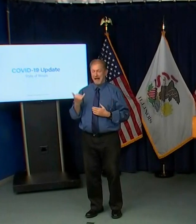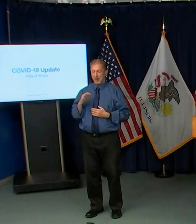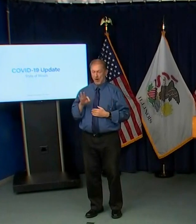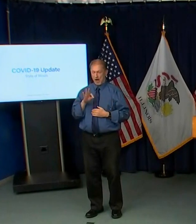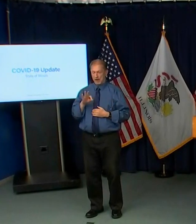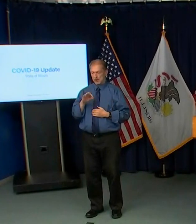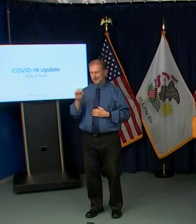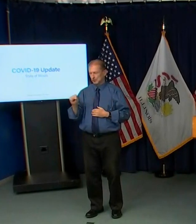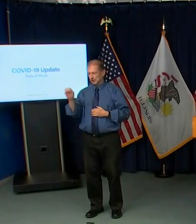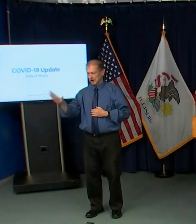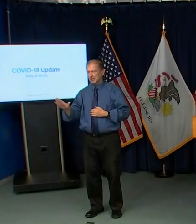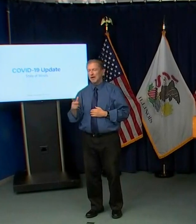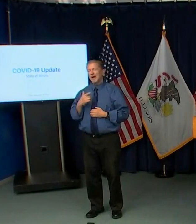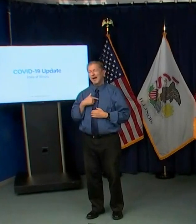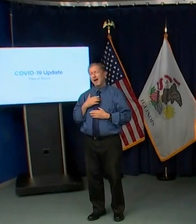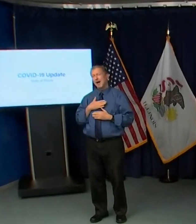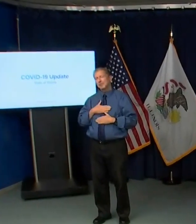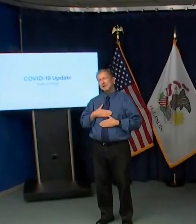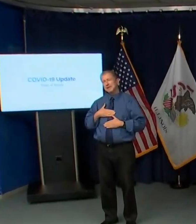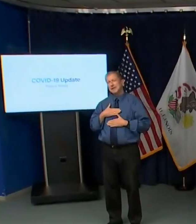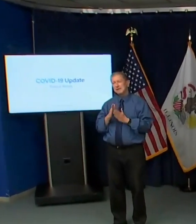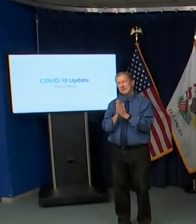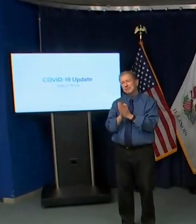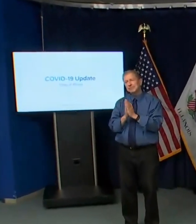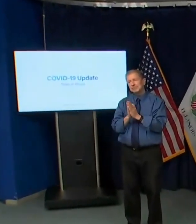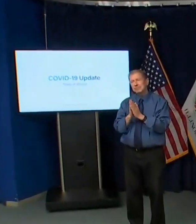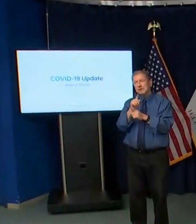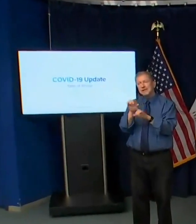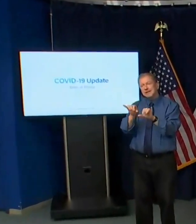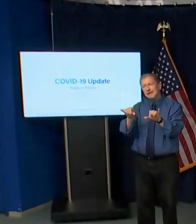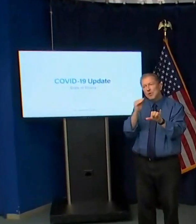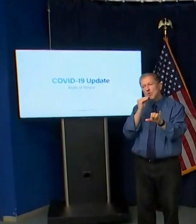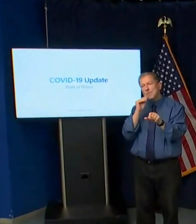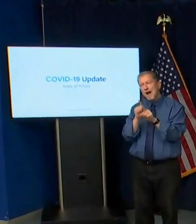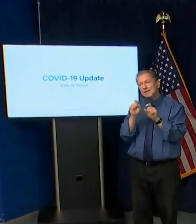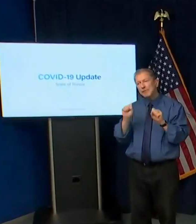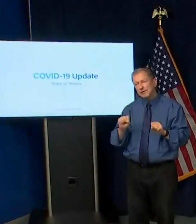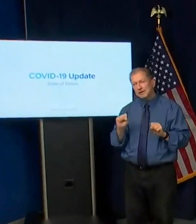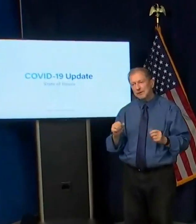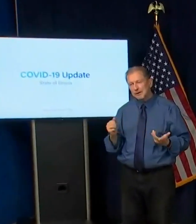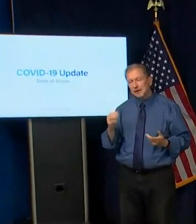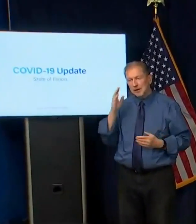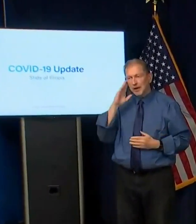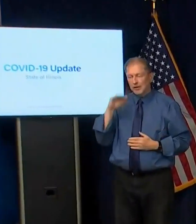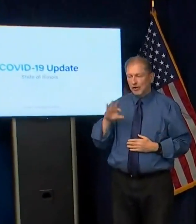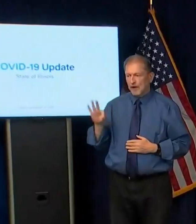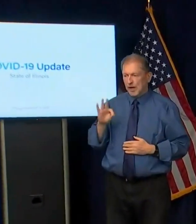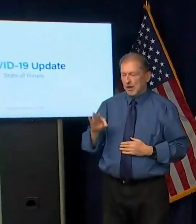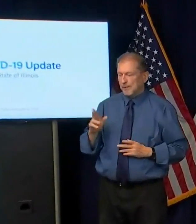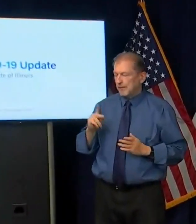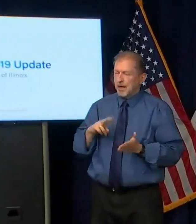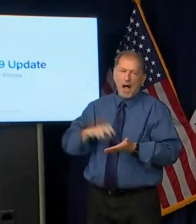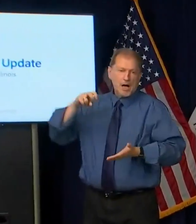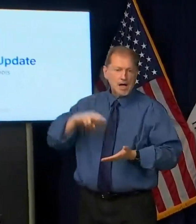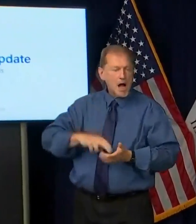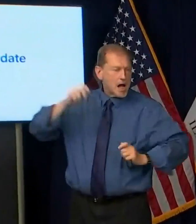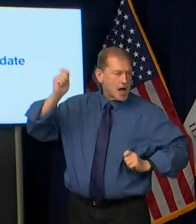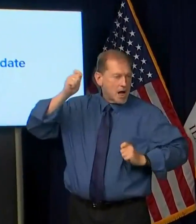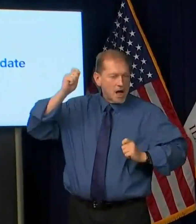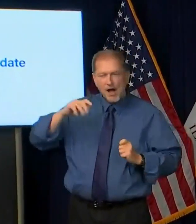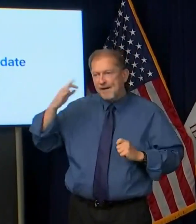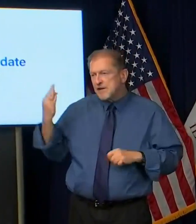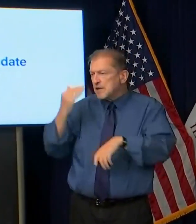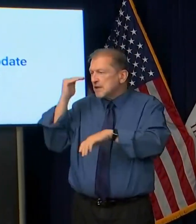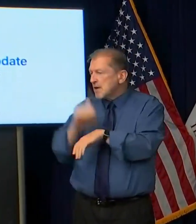for people to stay home as much as possible. I know on Fridays, TGIF, people are thinking about the weekend. You want